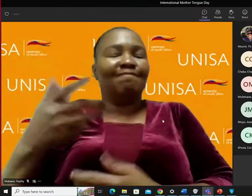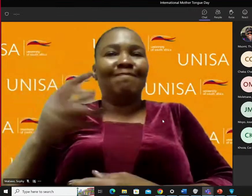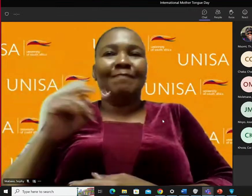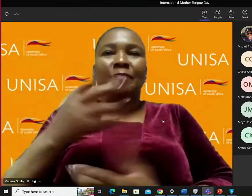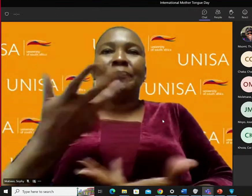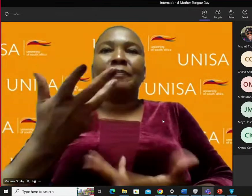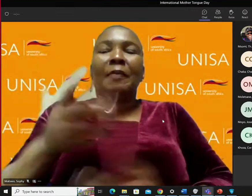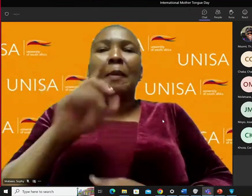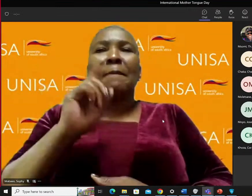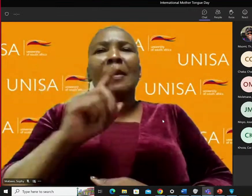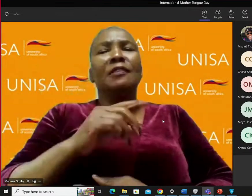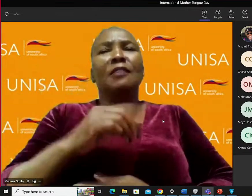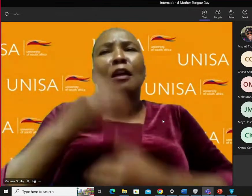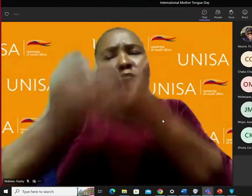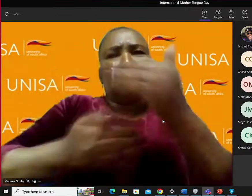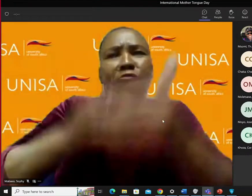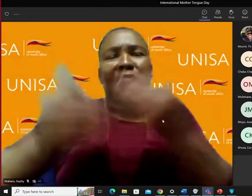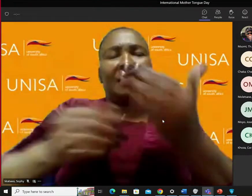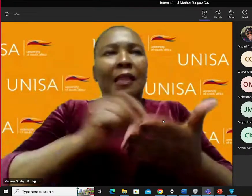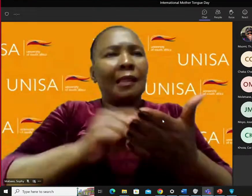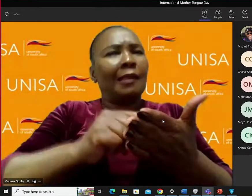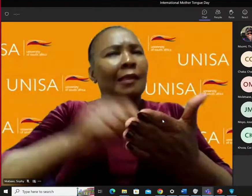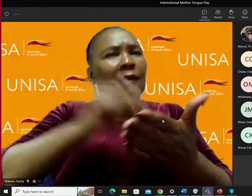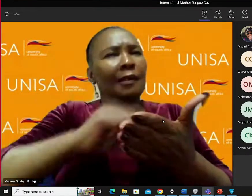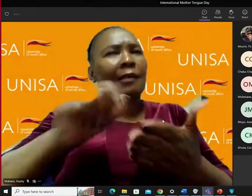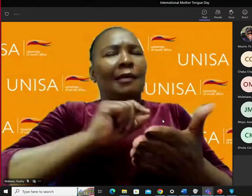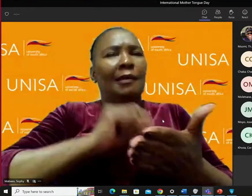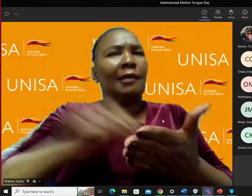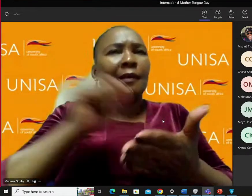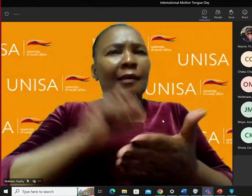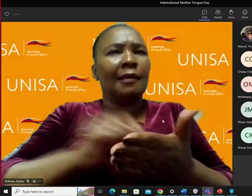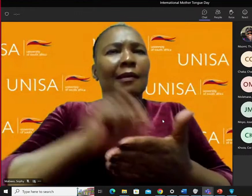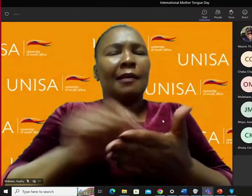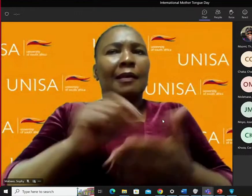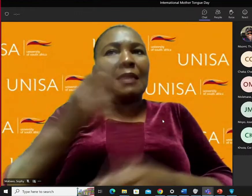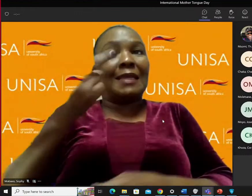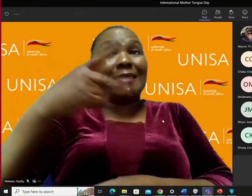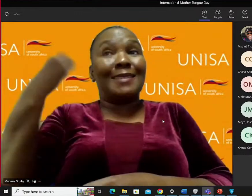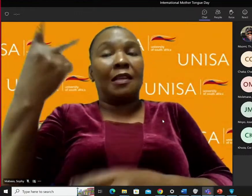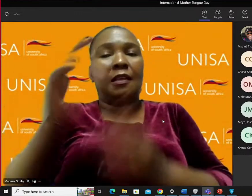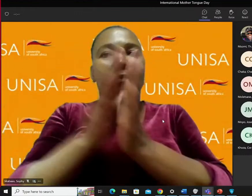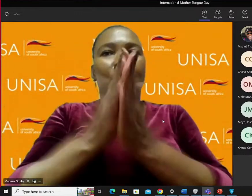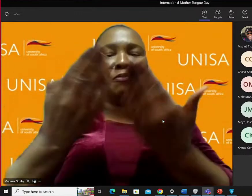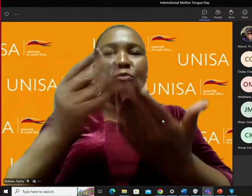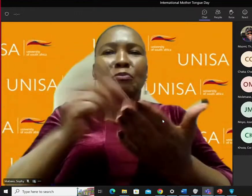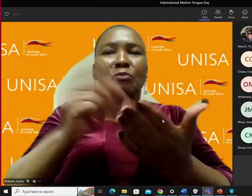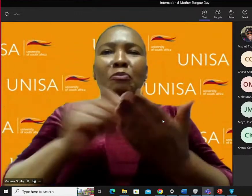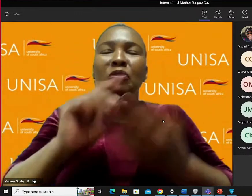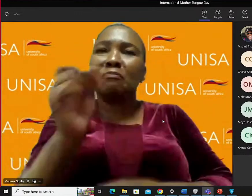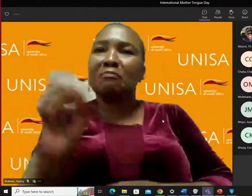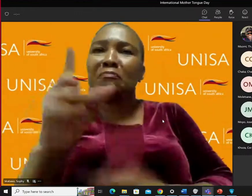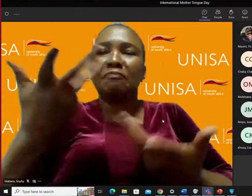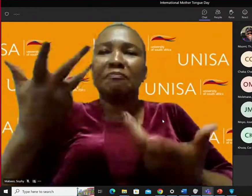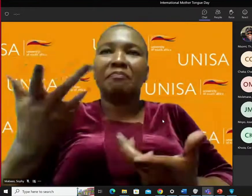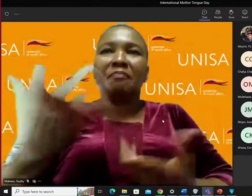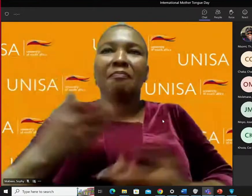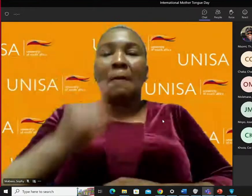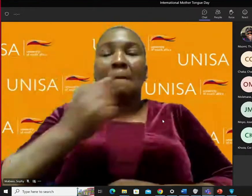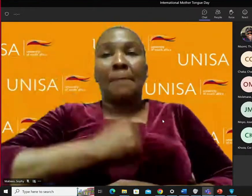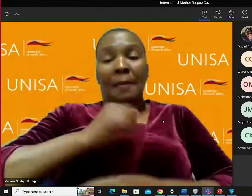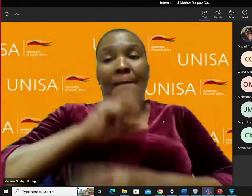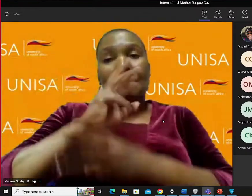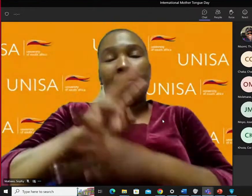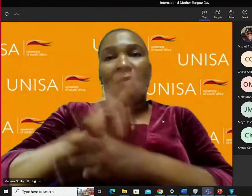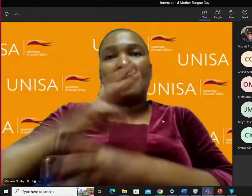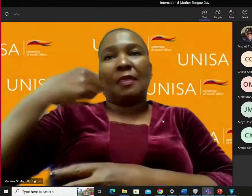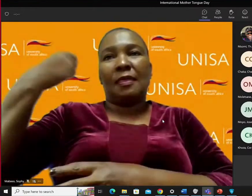but I continued writing. And the second book I wrote was actually in my mother language. And